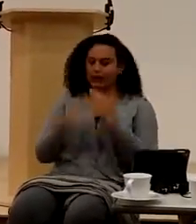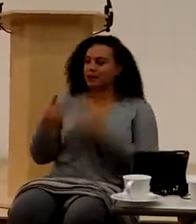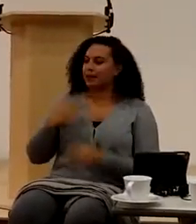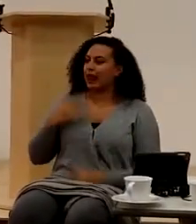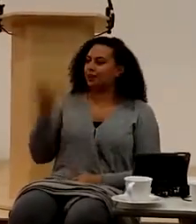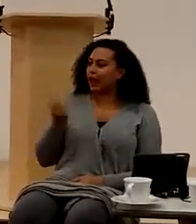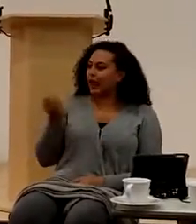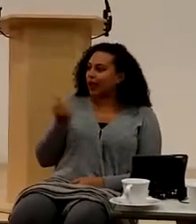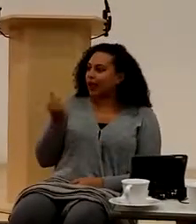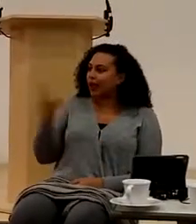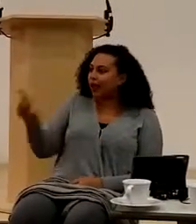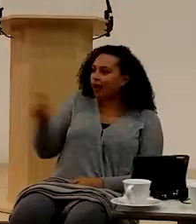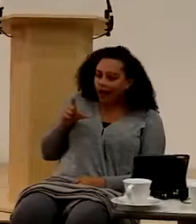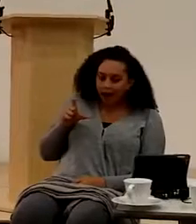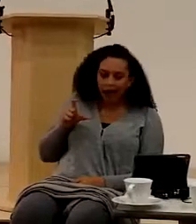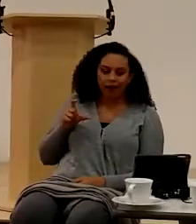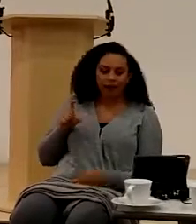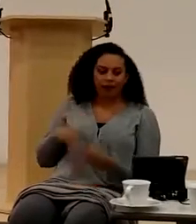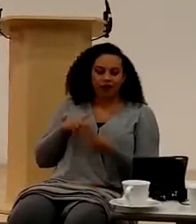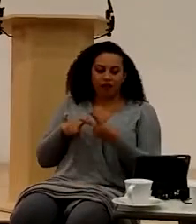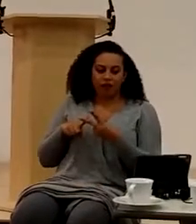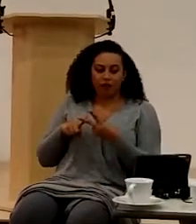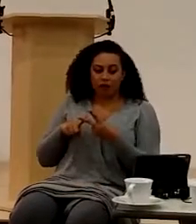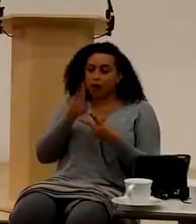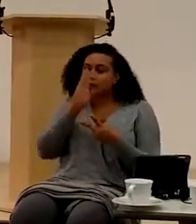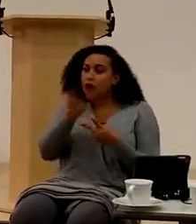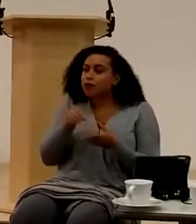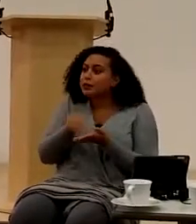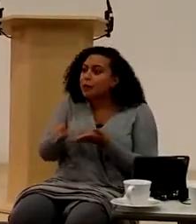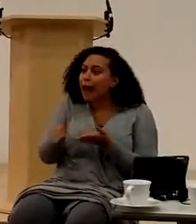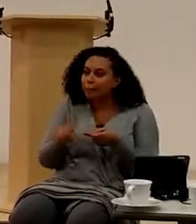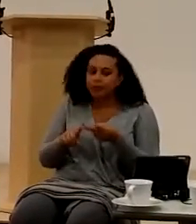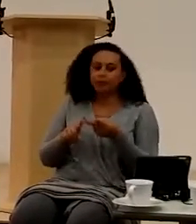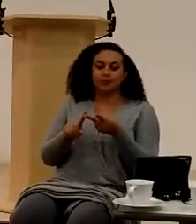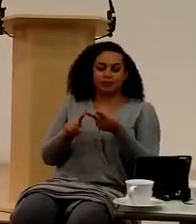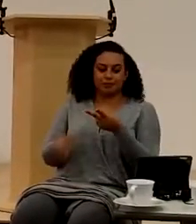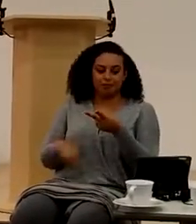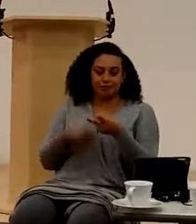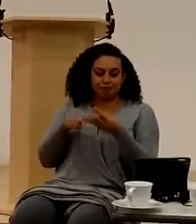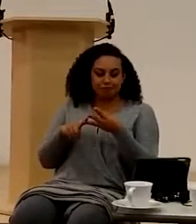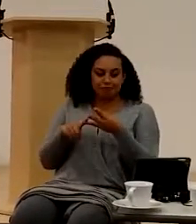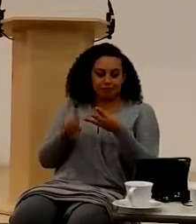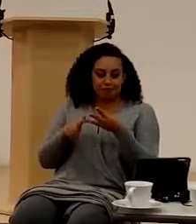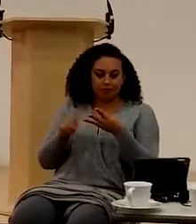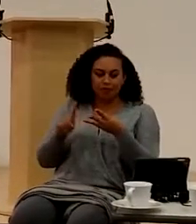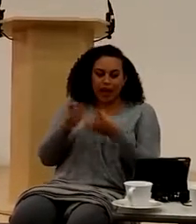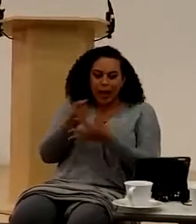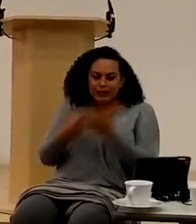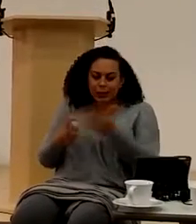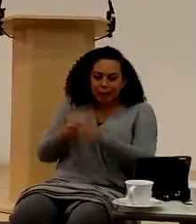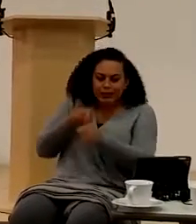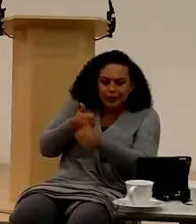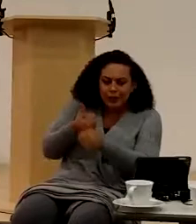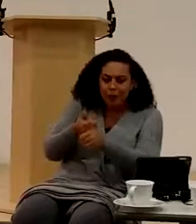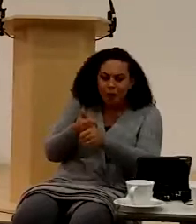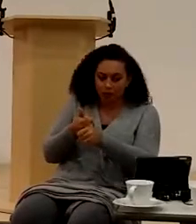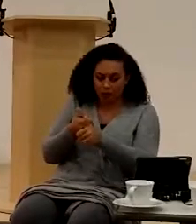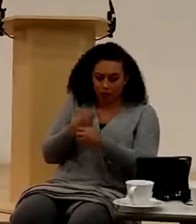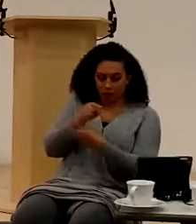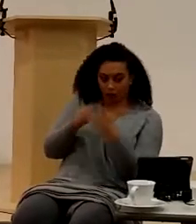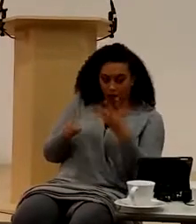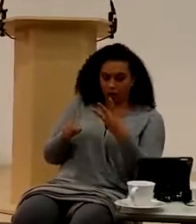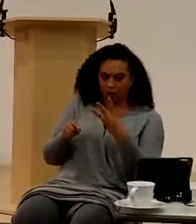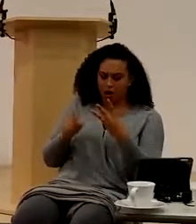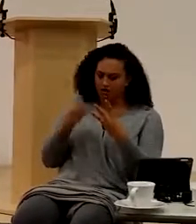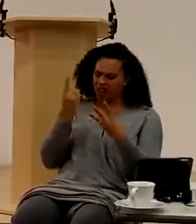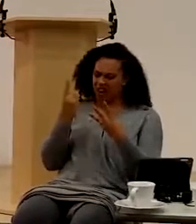very critical of this mind's approach, because